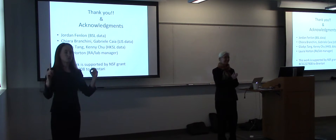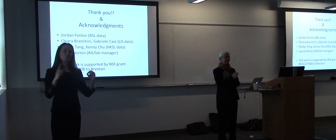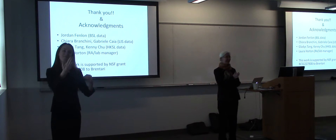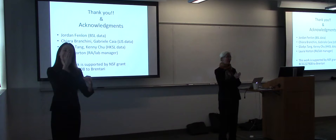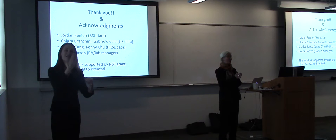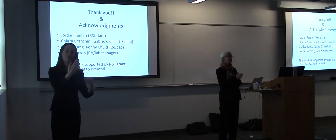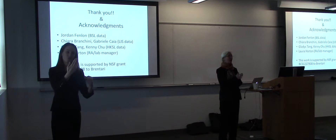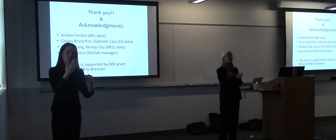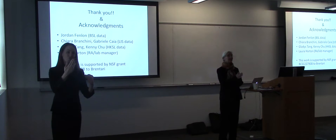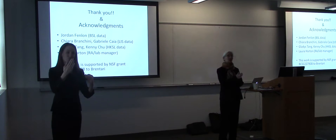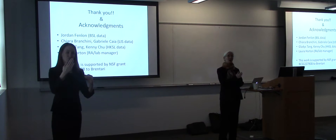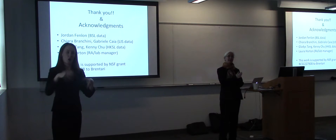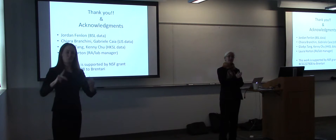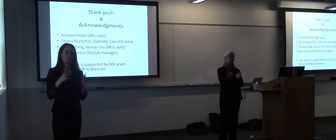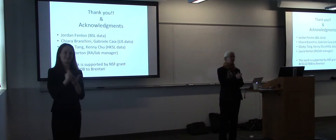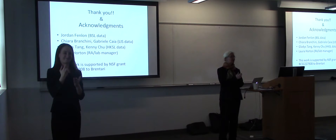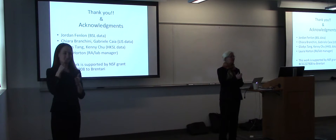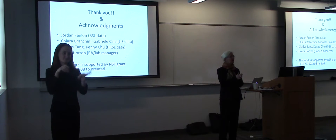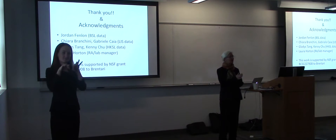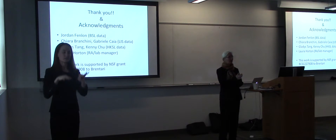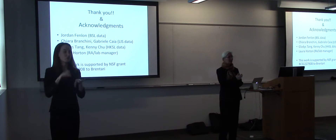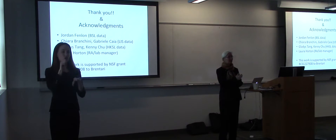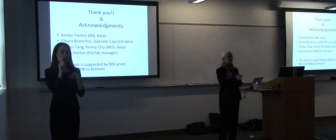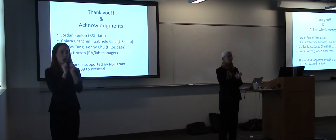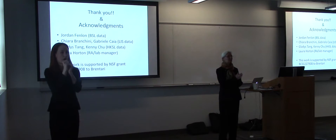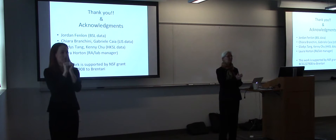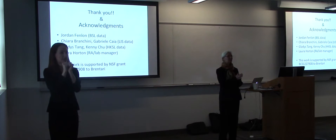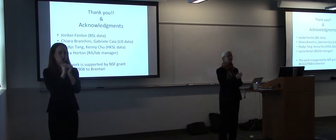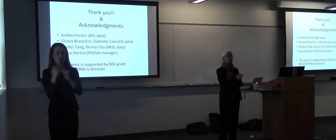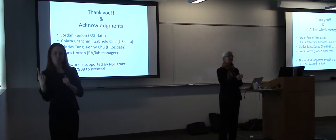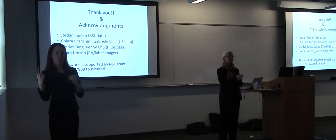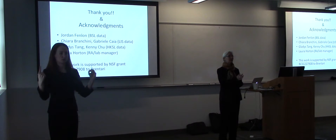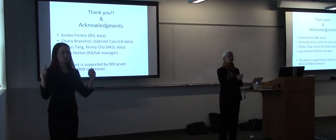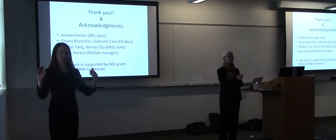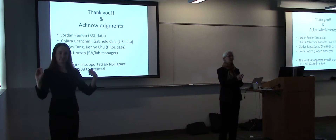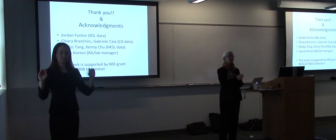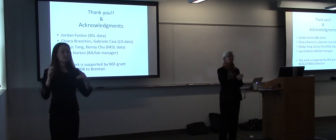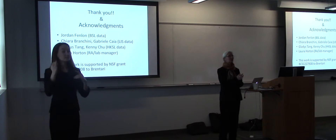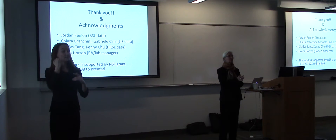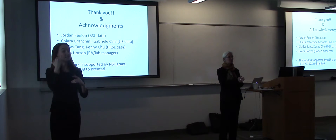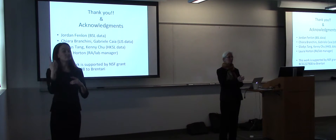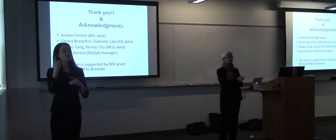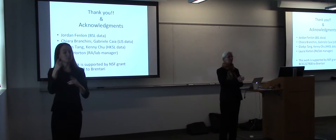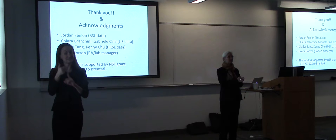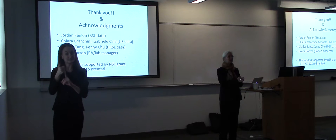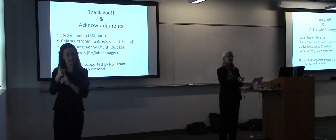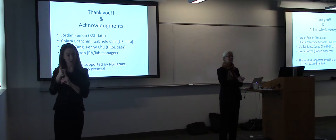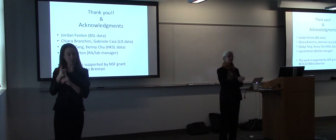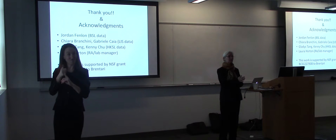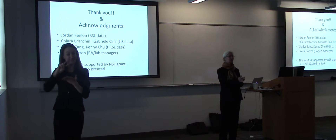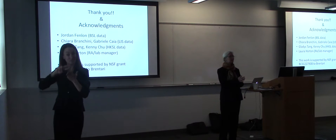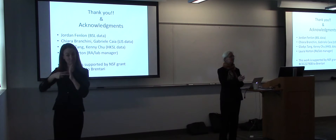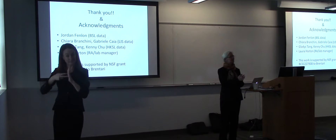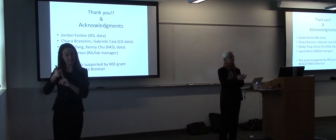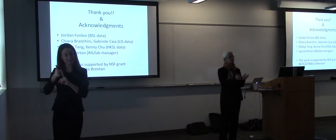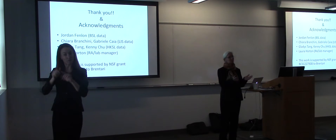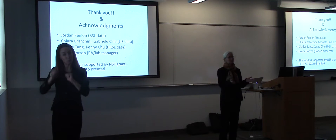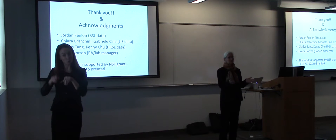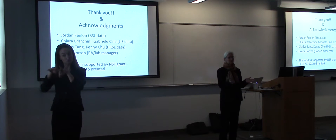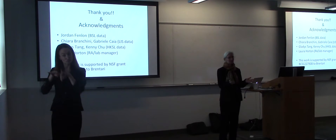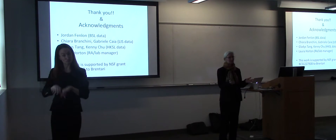opportunity to say it now, they're not in competition at all. Just because something has an iconic source, it doesn't mean that